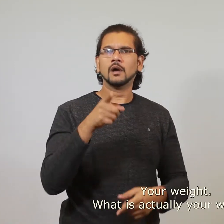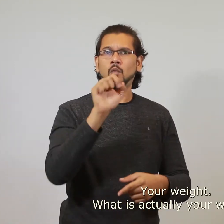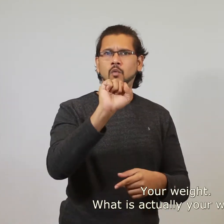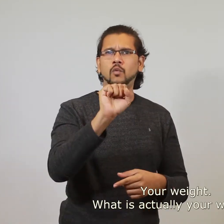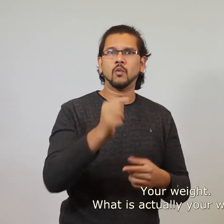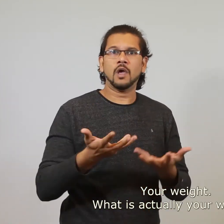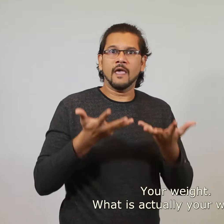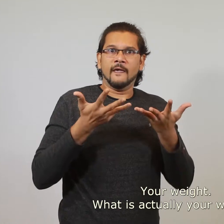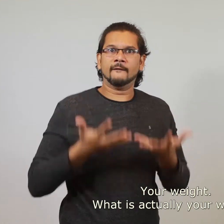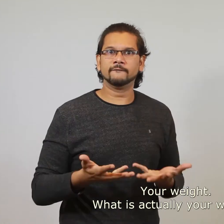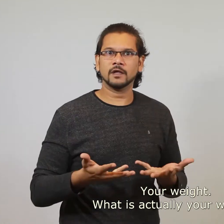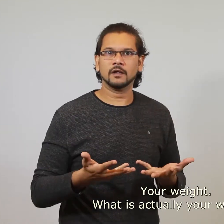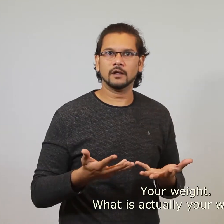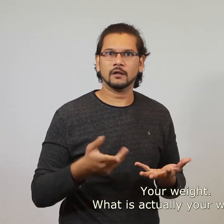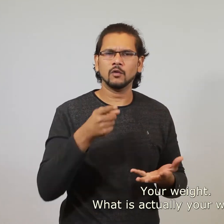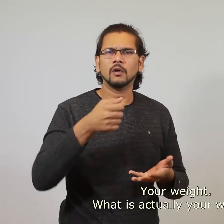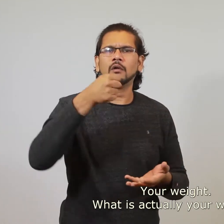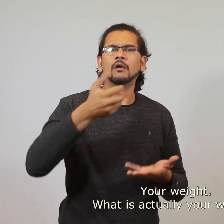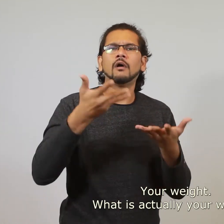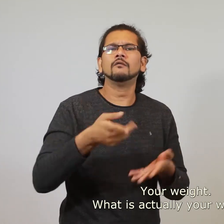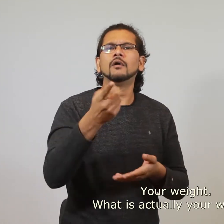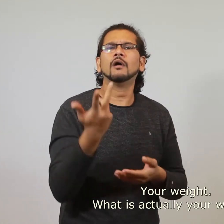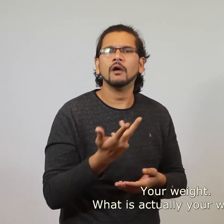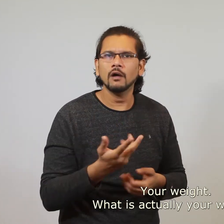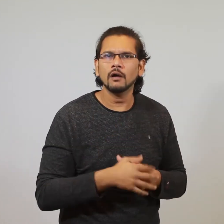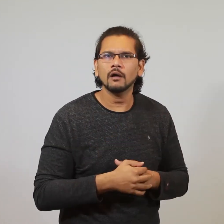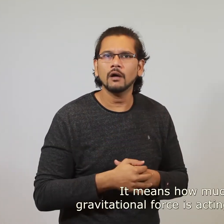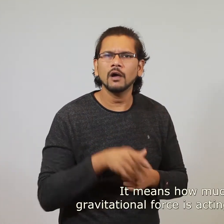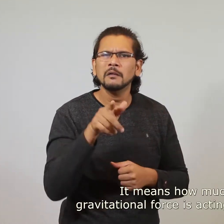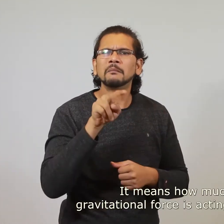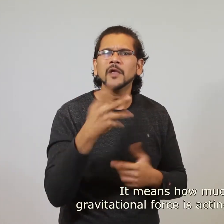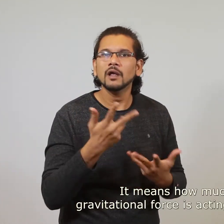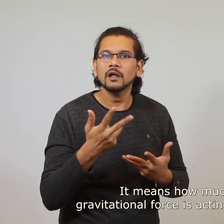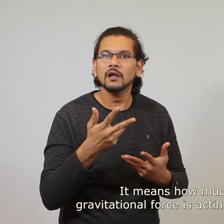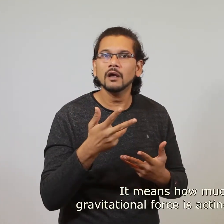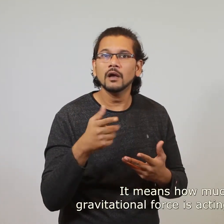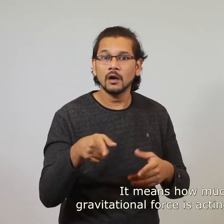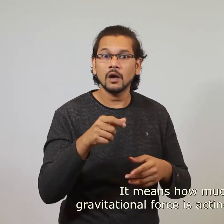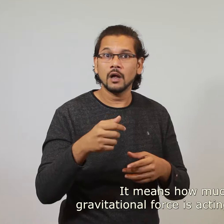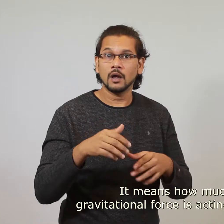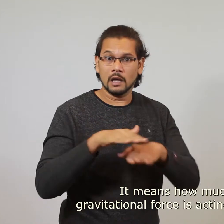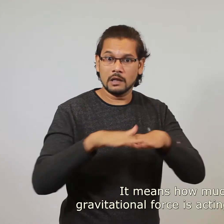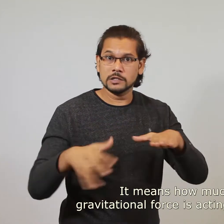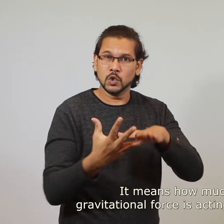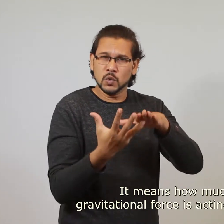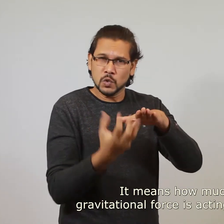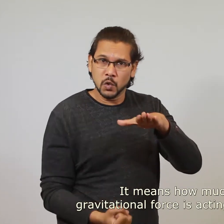Your weight. What is actually your weight? It means how much gravitational force